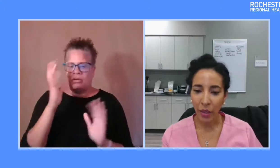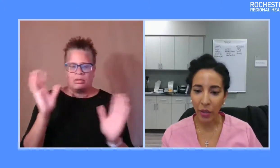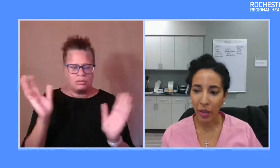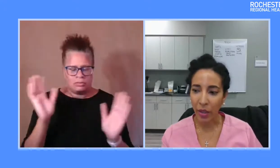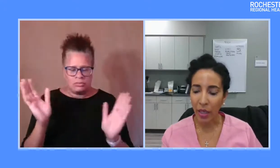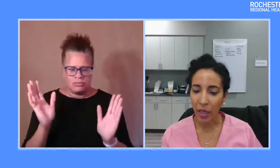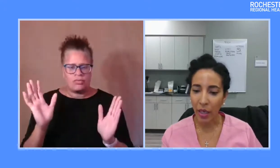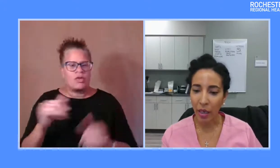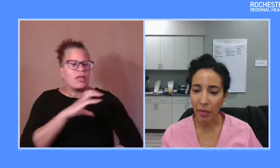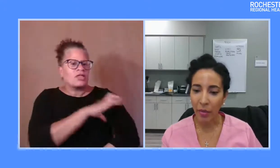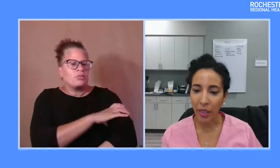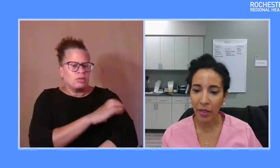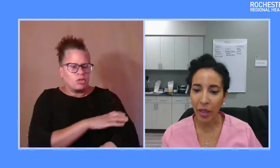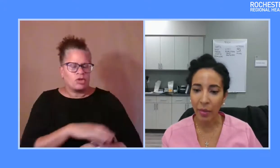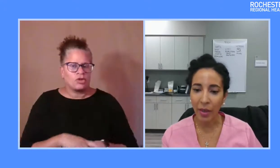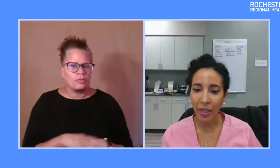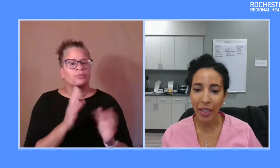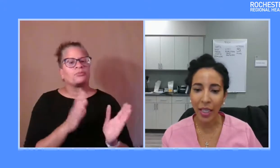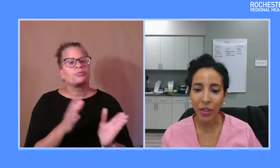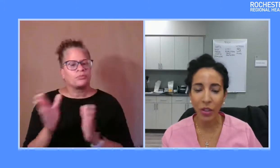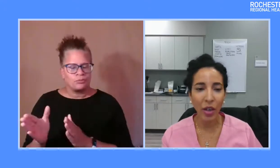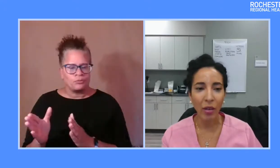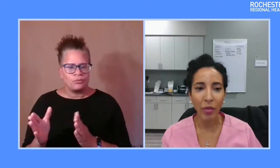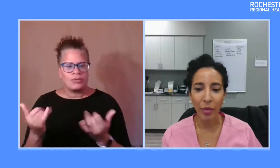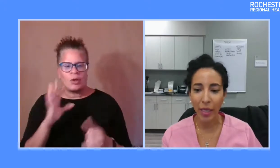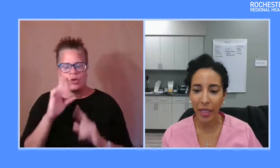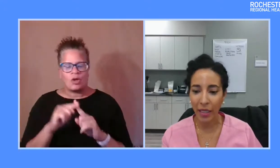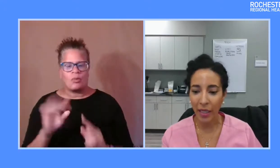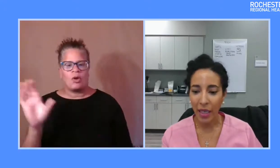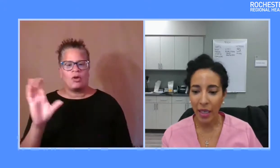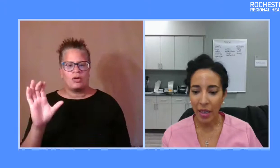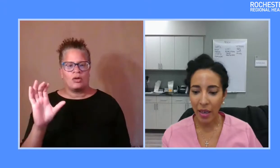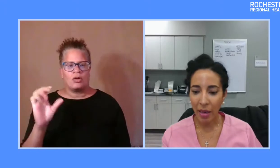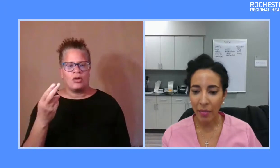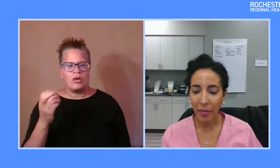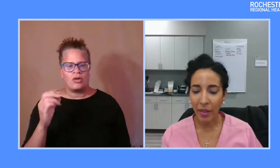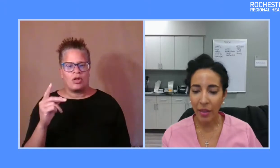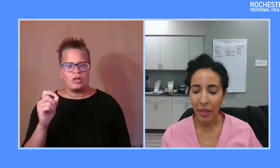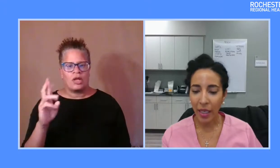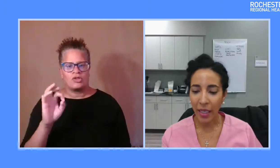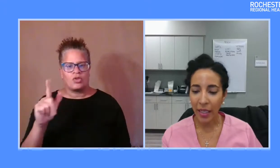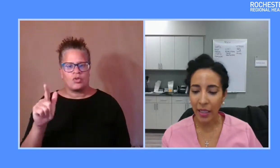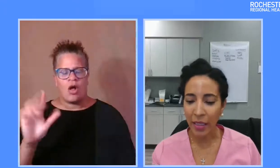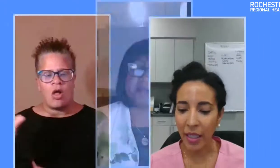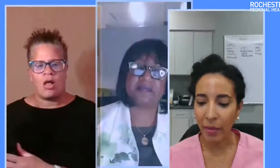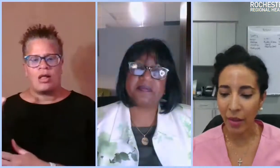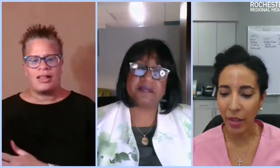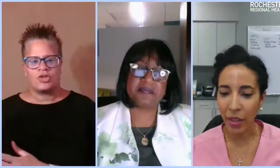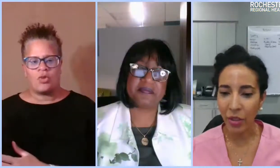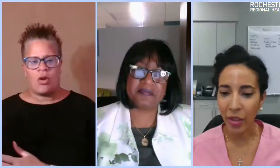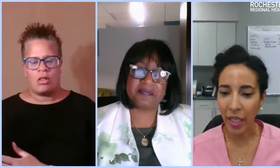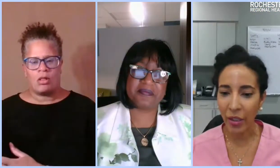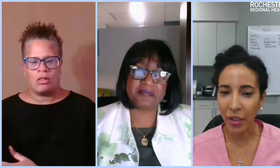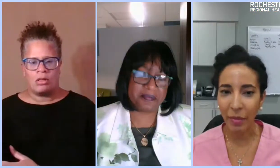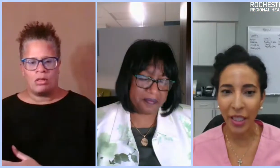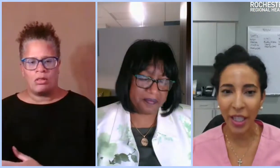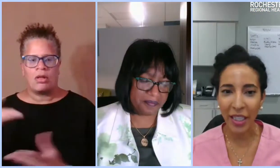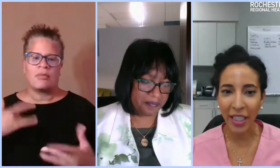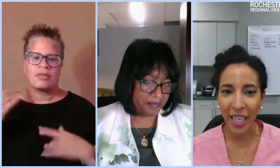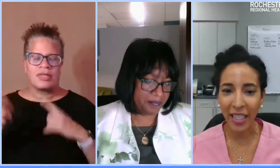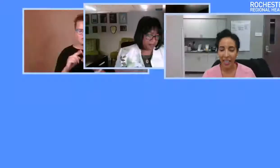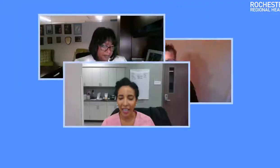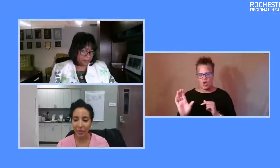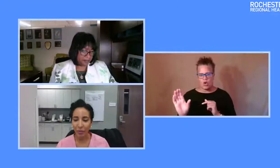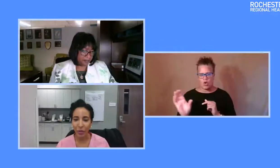blood pressure. Let's talk about cholesterol for a minute. get excited about cholesterol actually